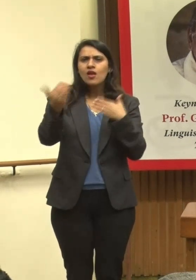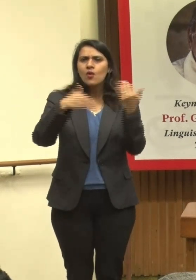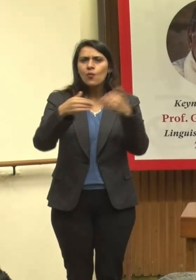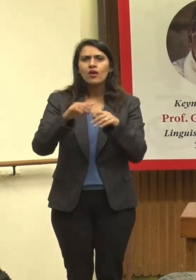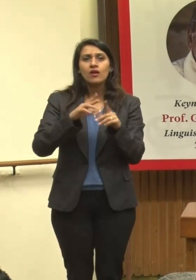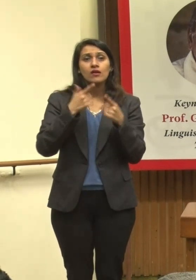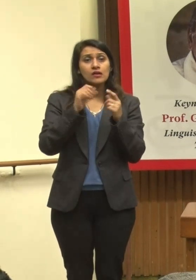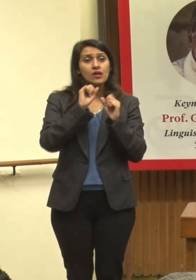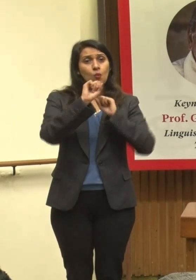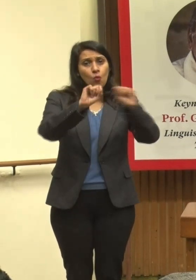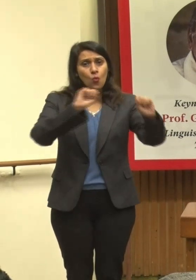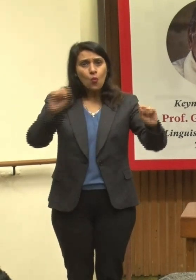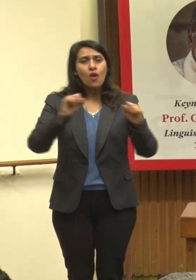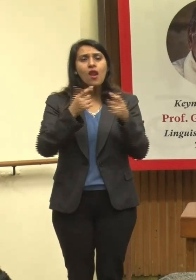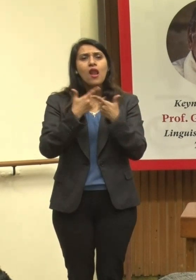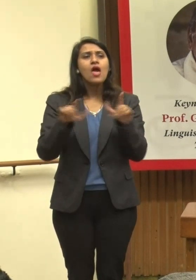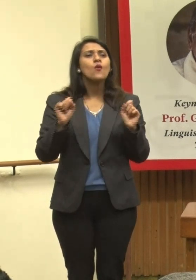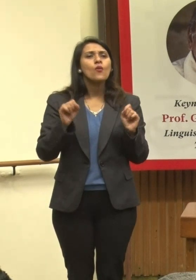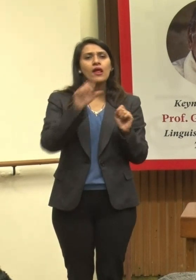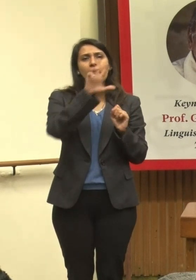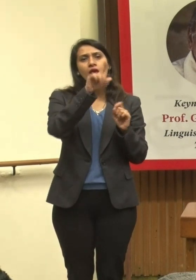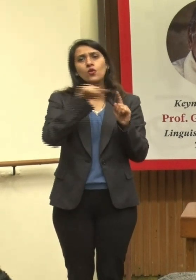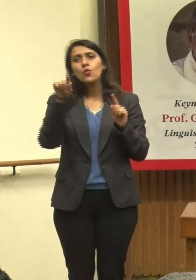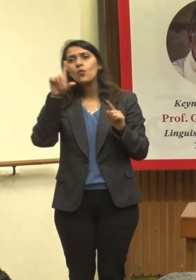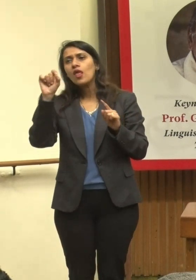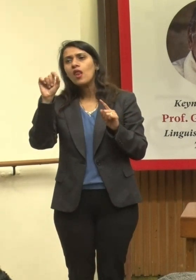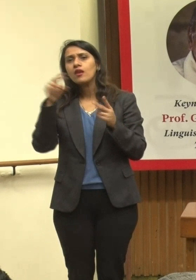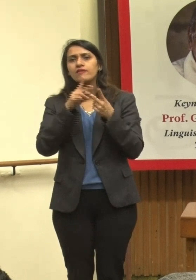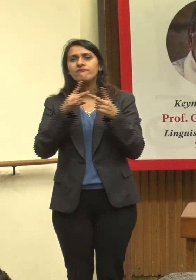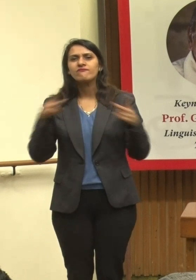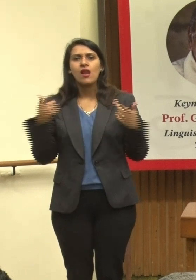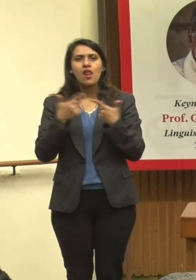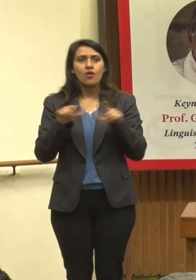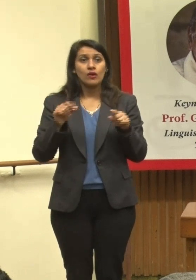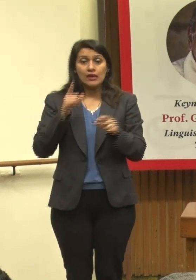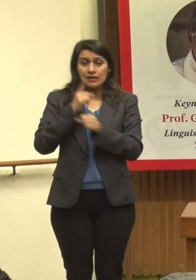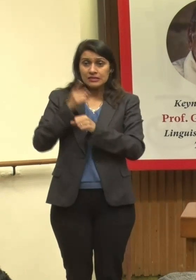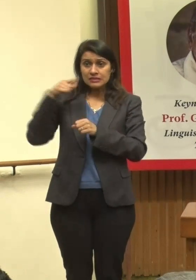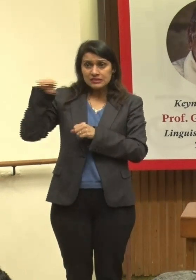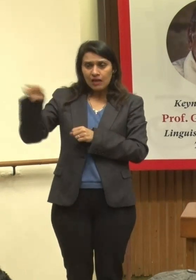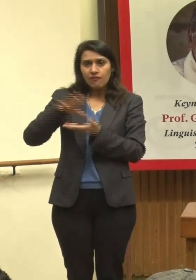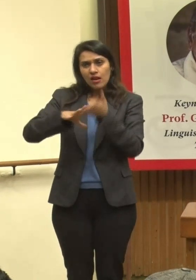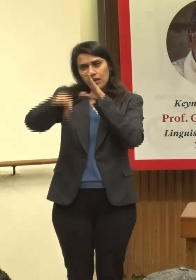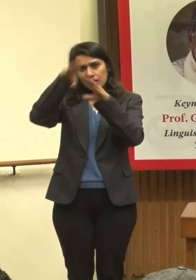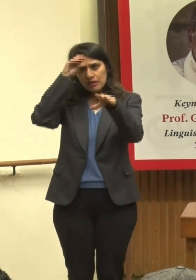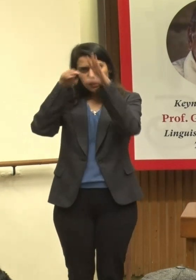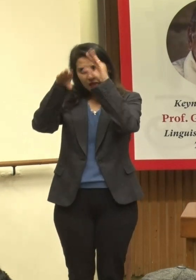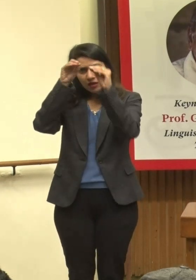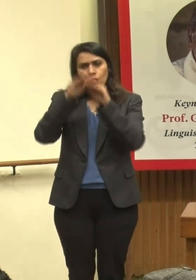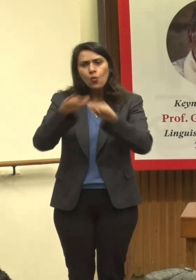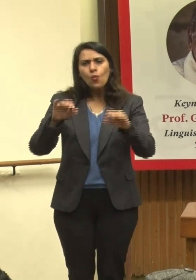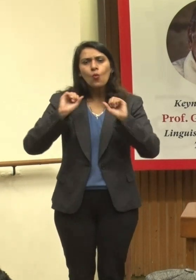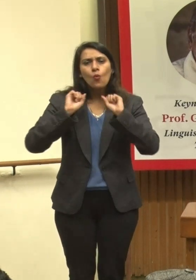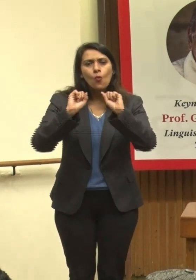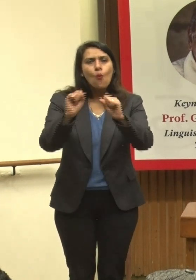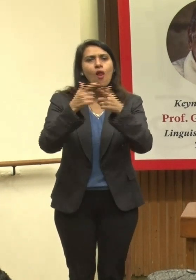10 languages. We generally know the range. Our teachers learn the languages of the